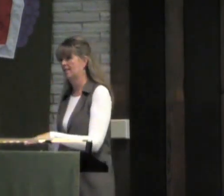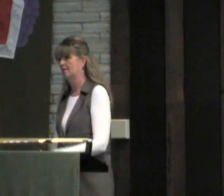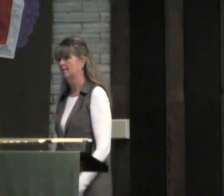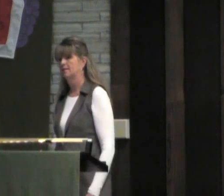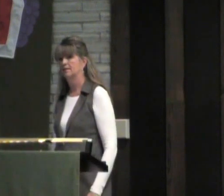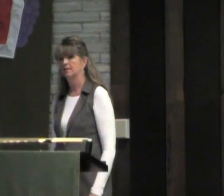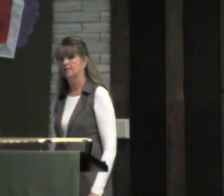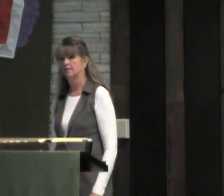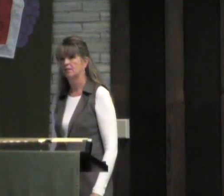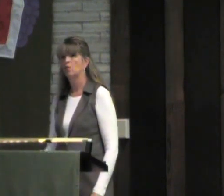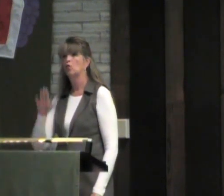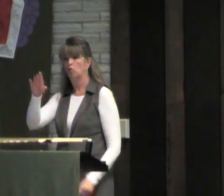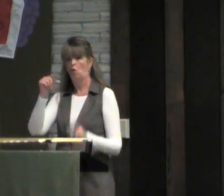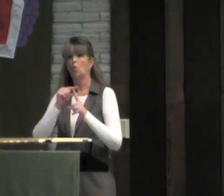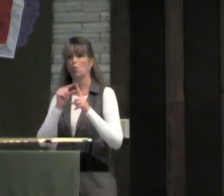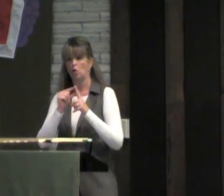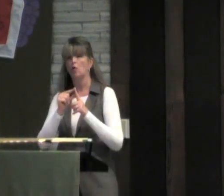over life and death.